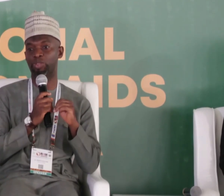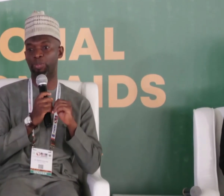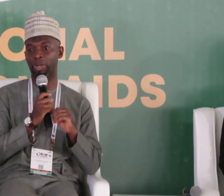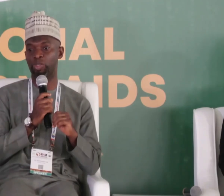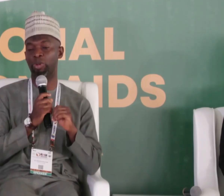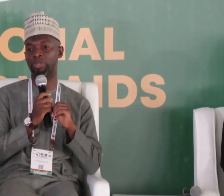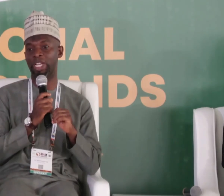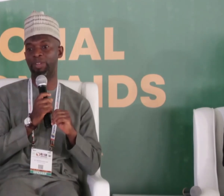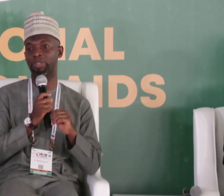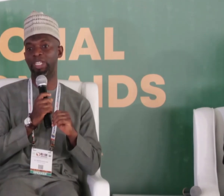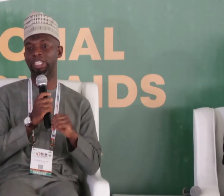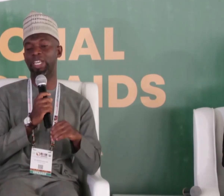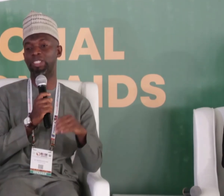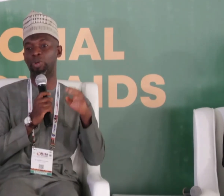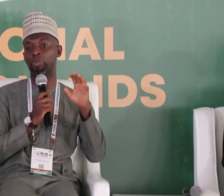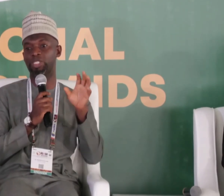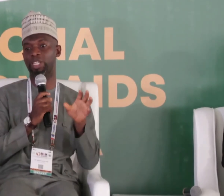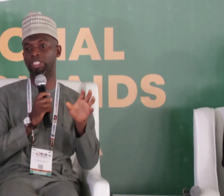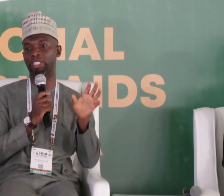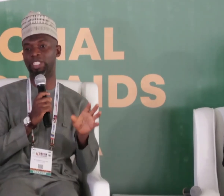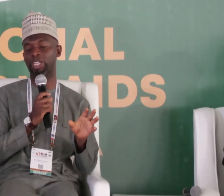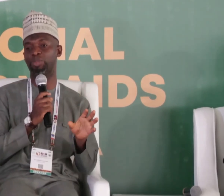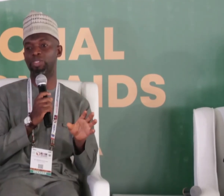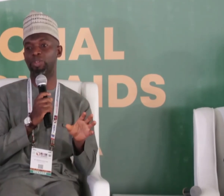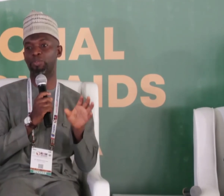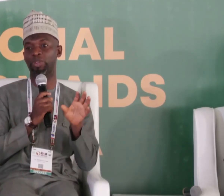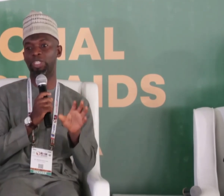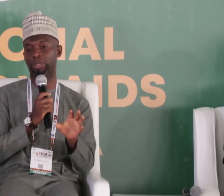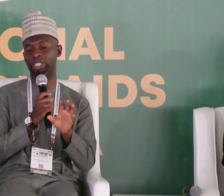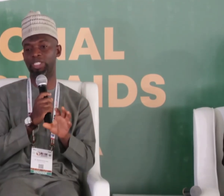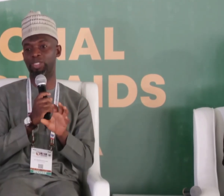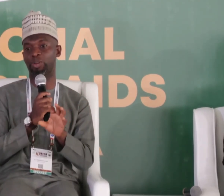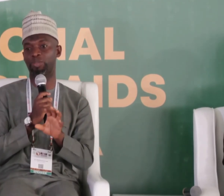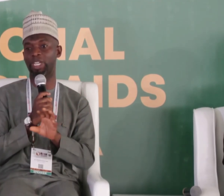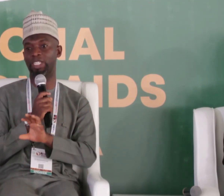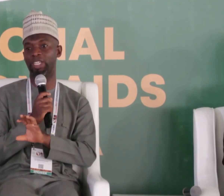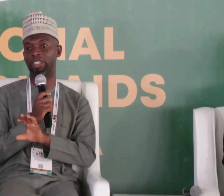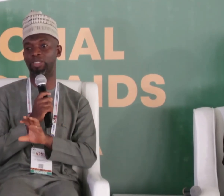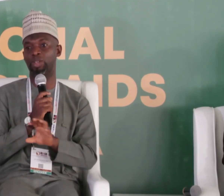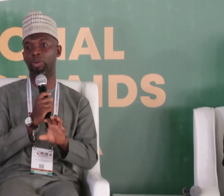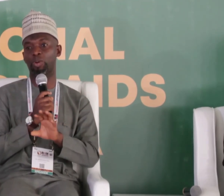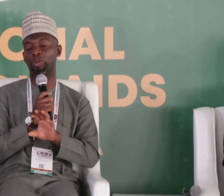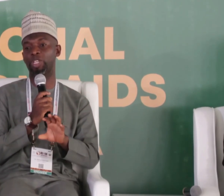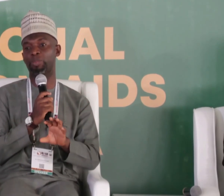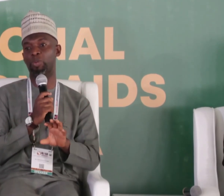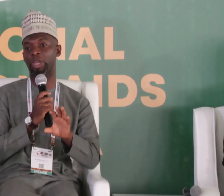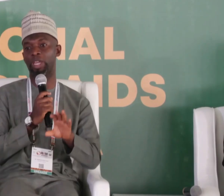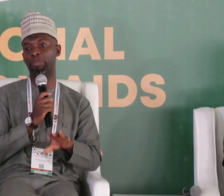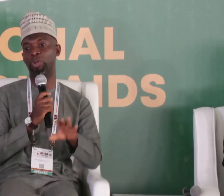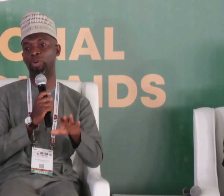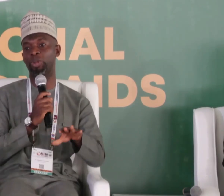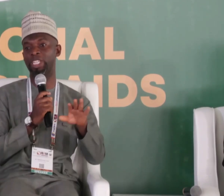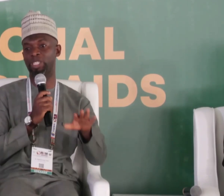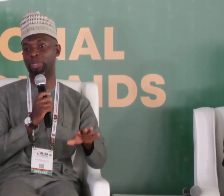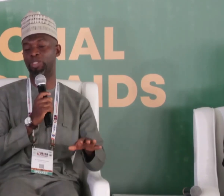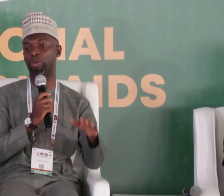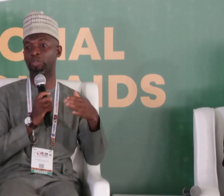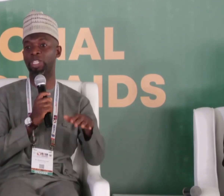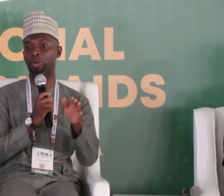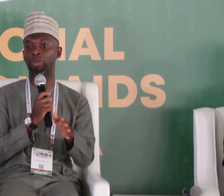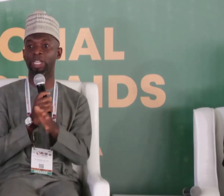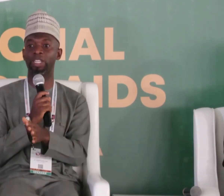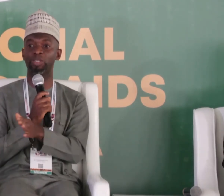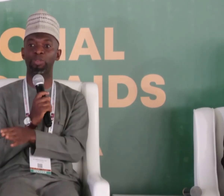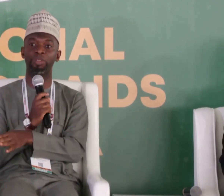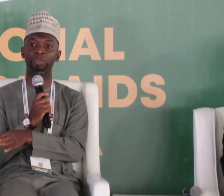virally suppressed, we observed that when we checked the database for the percentage of their adherence, all of them were below 80% of their